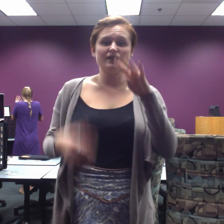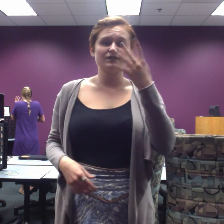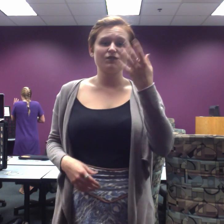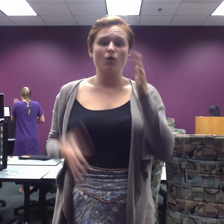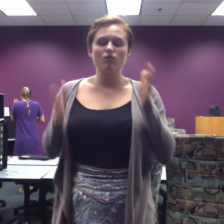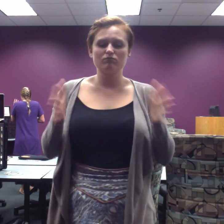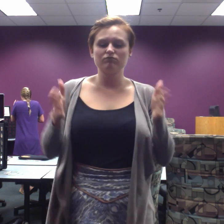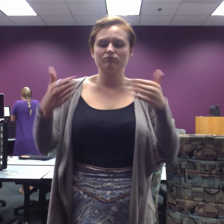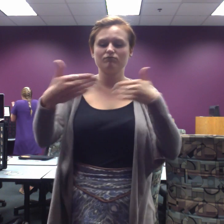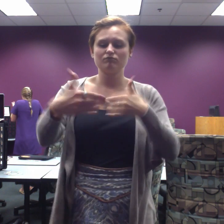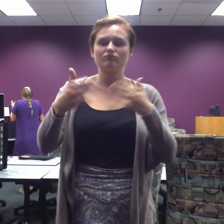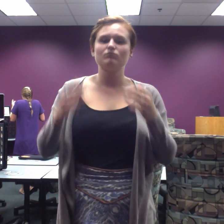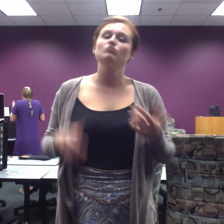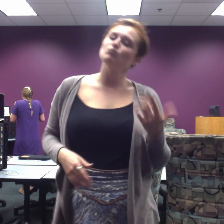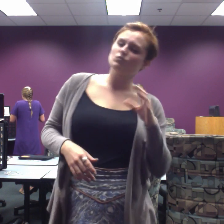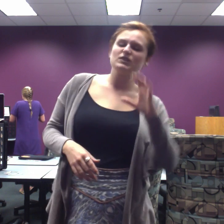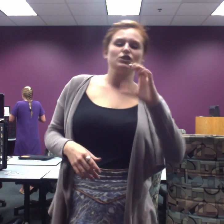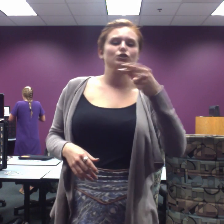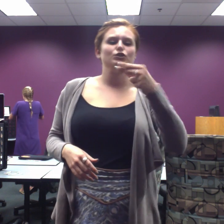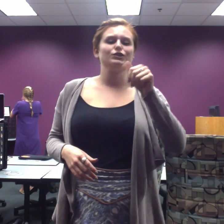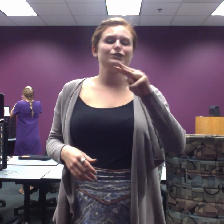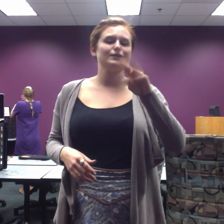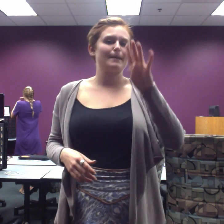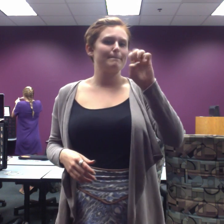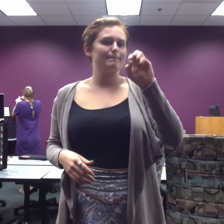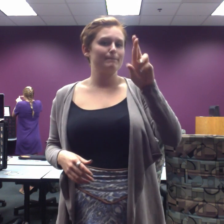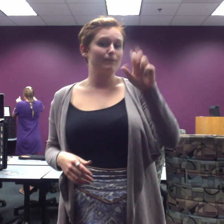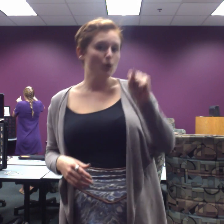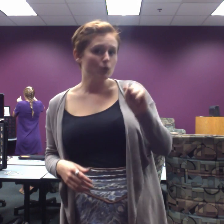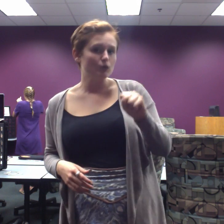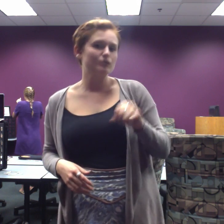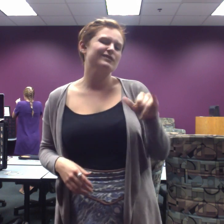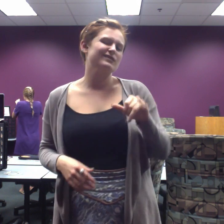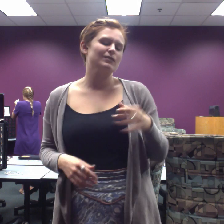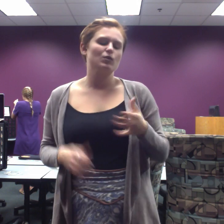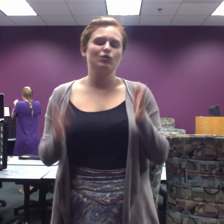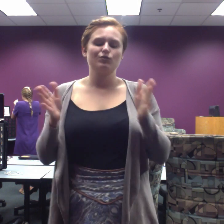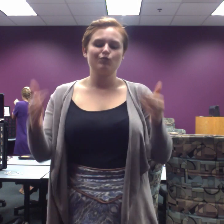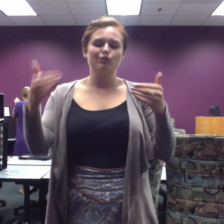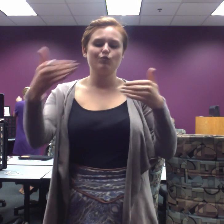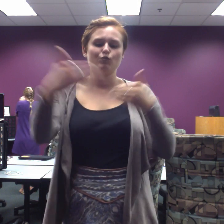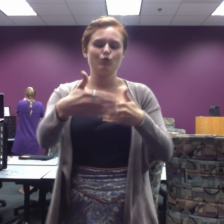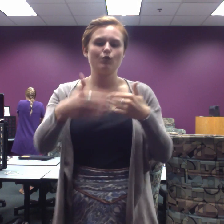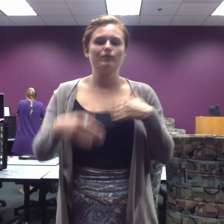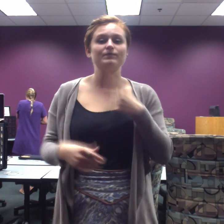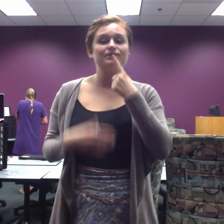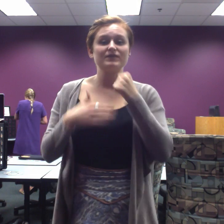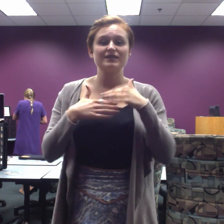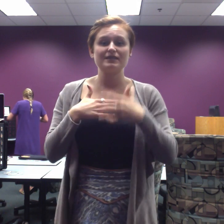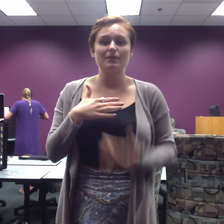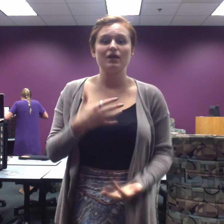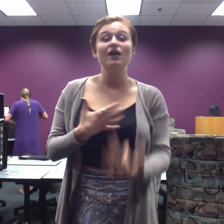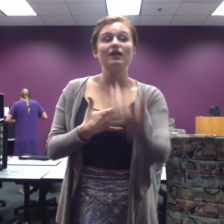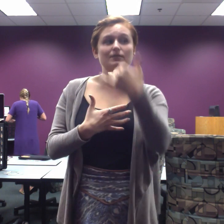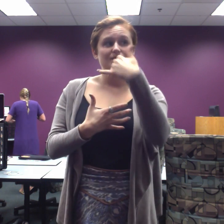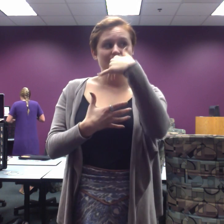the blood, and that blood that comes in from your body, and